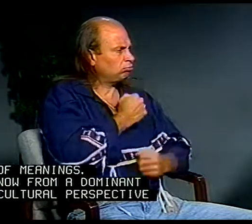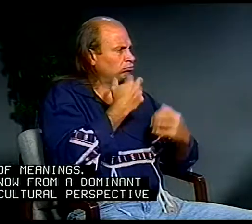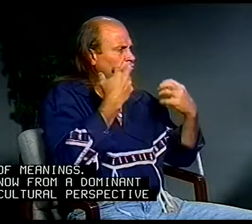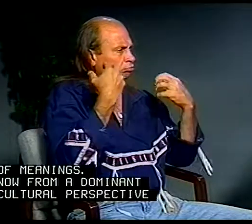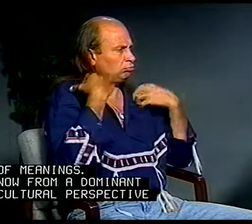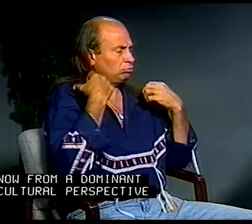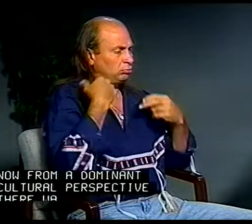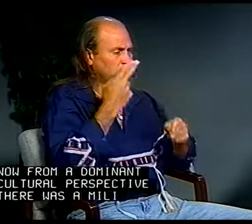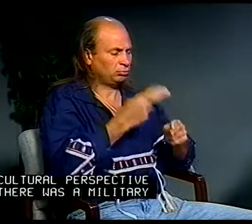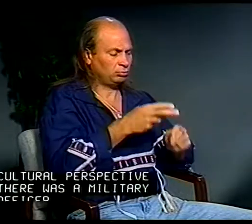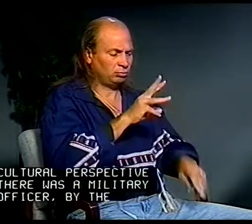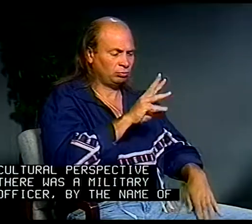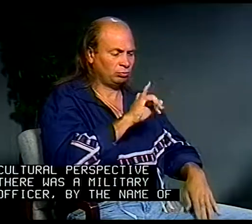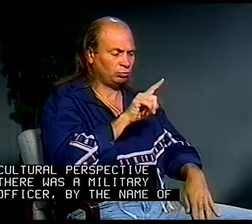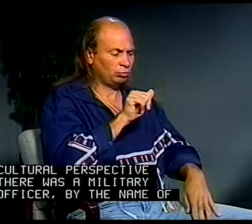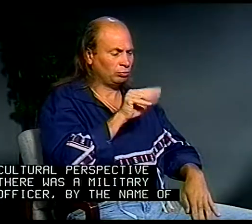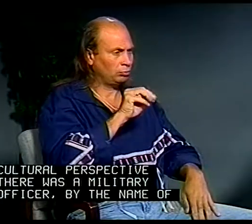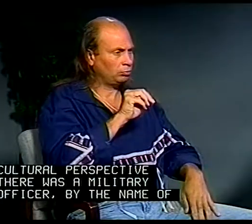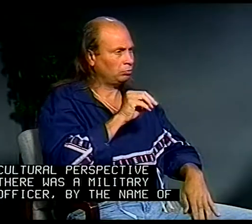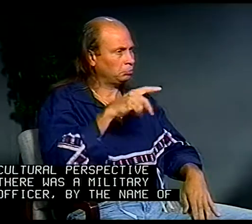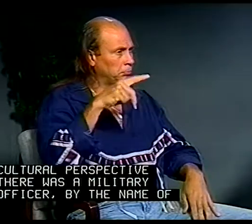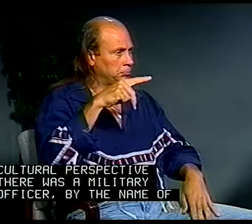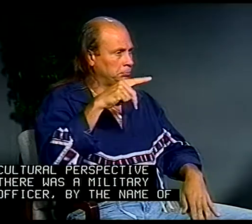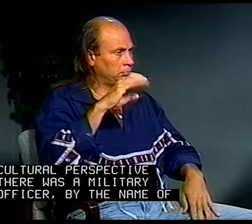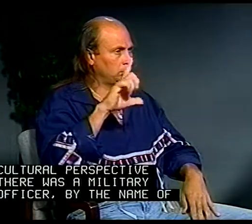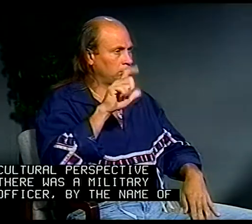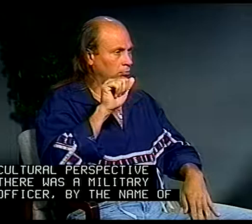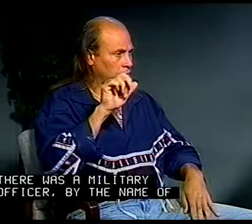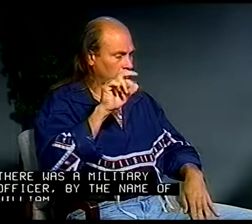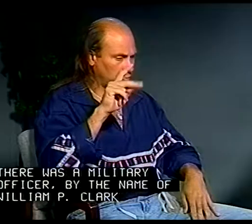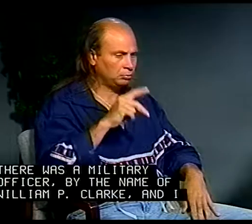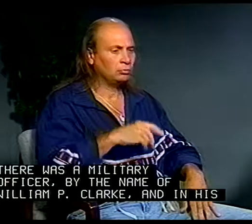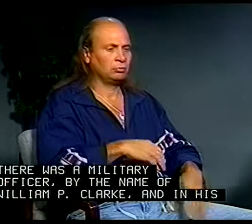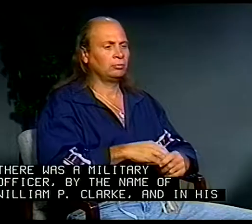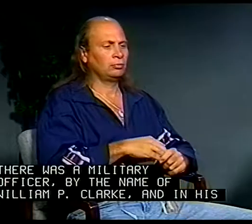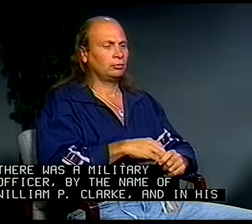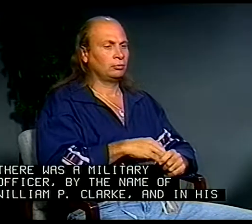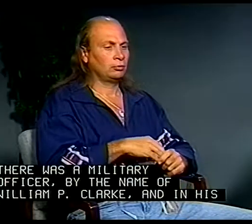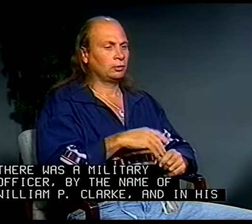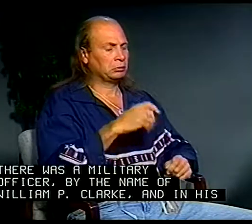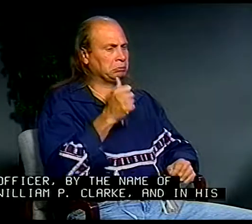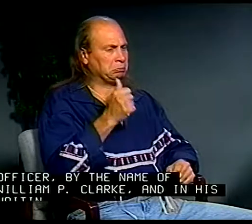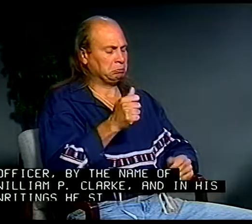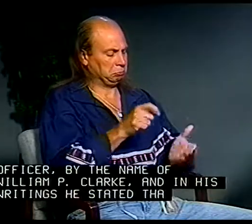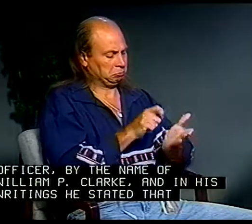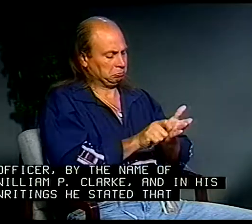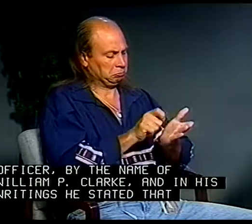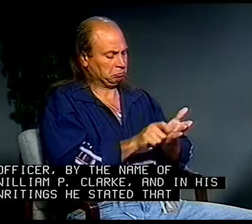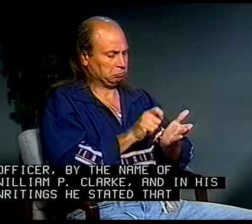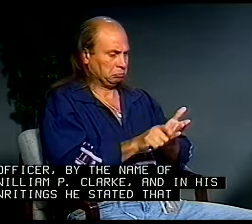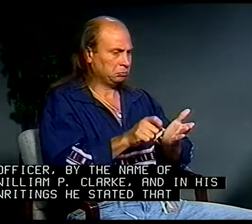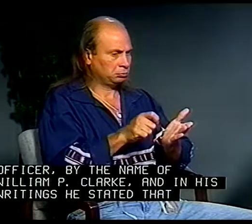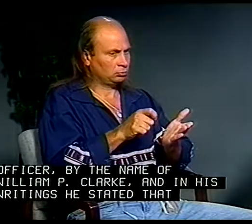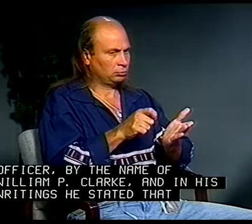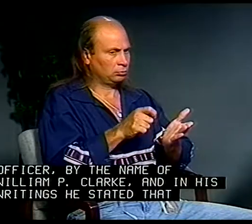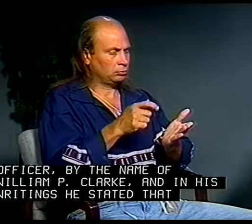Now, from a dominant culture perspective, there was a military officer by the name of William